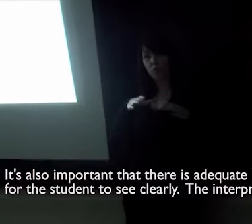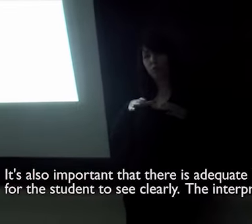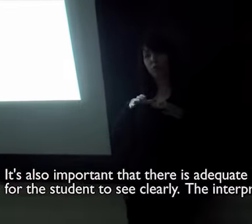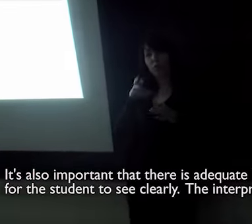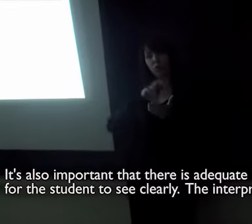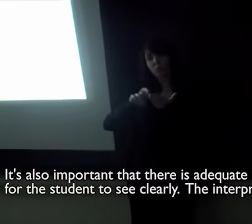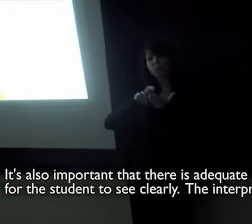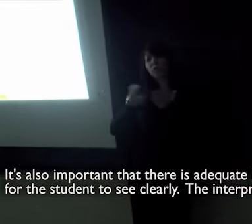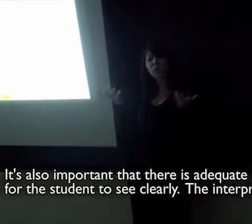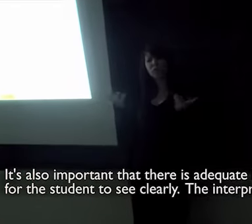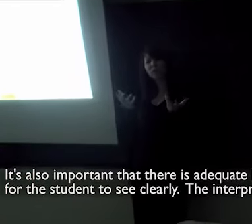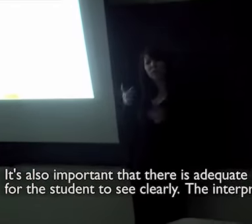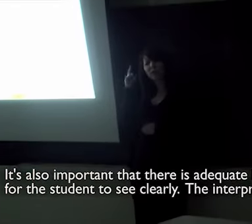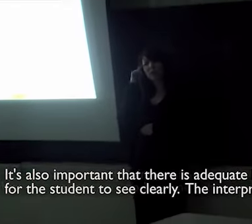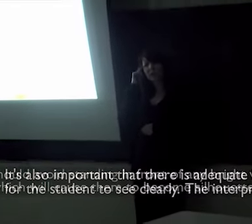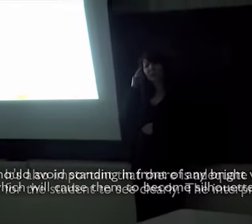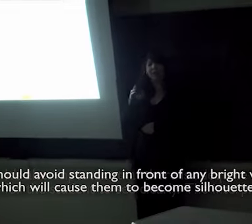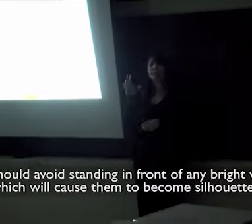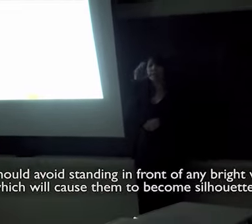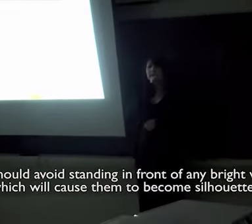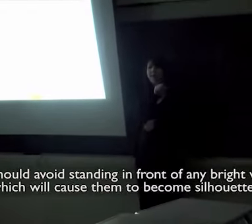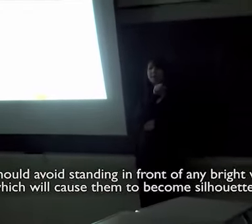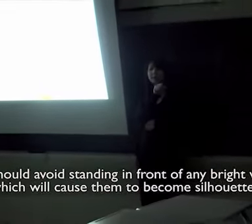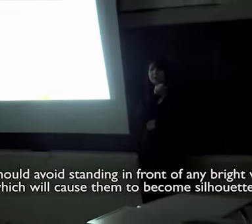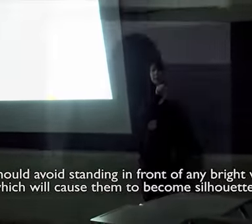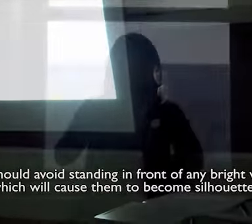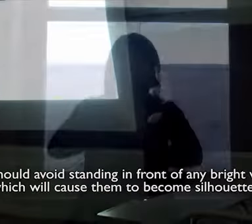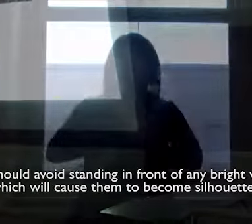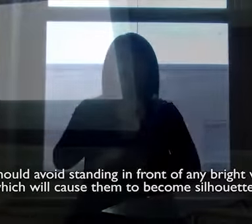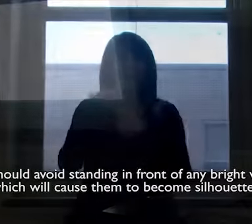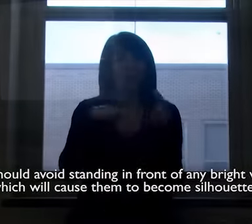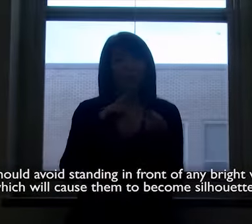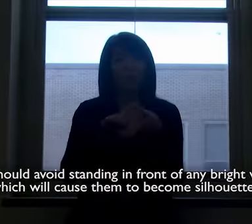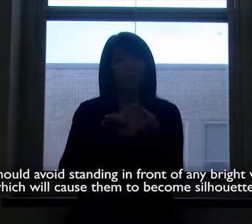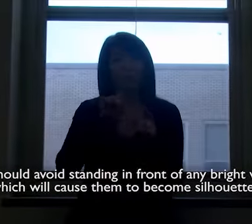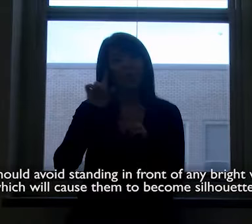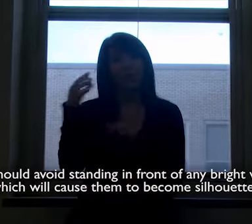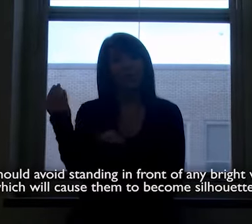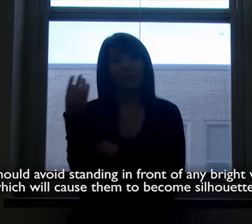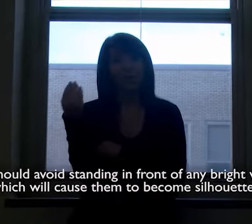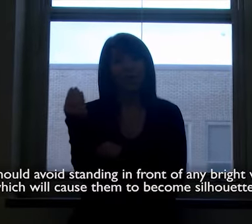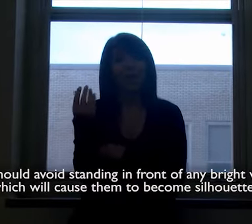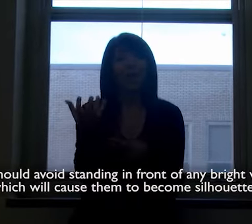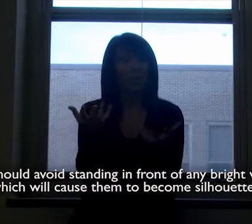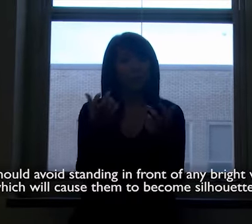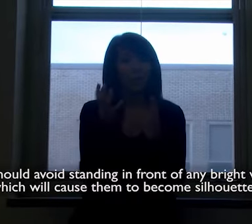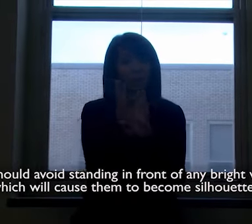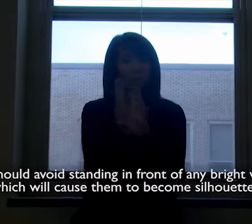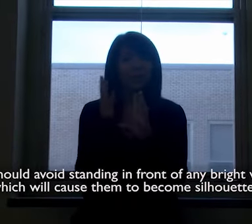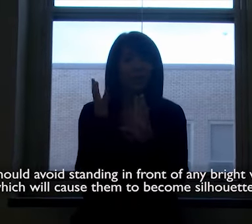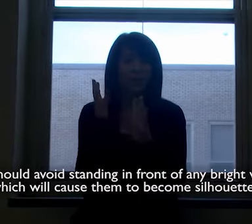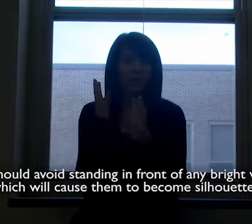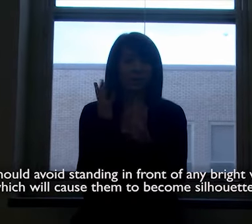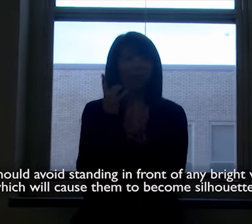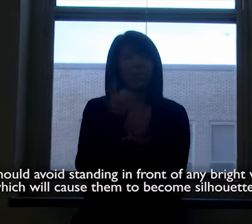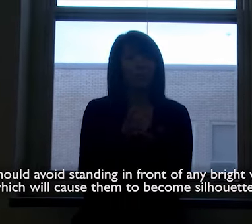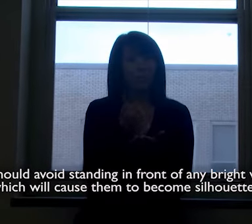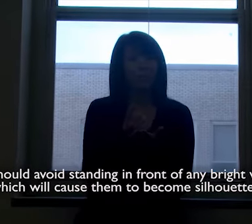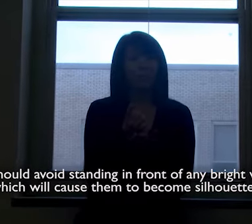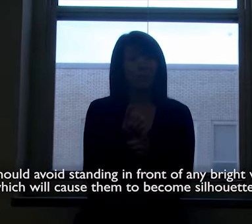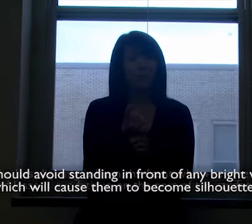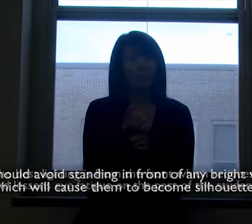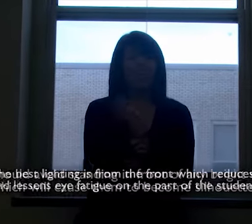for the student to see clearly. The interpreter should avoid standing in front of any bright windows, which will cause them to